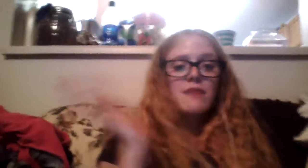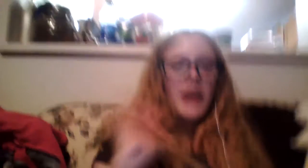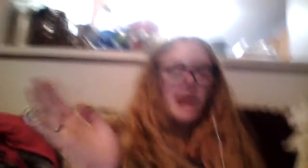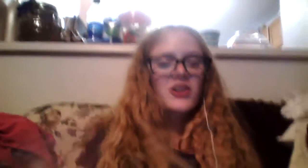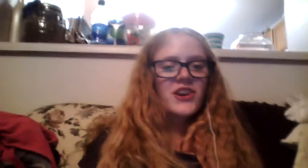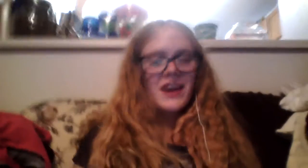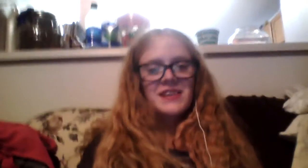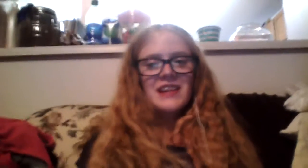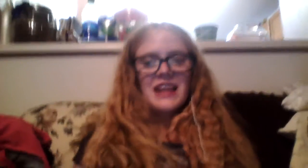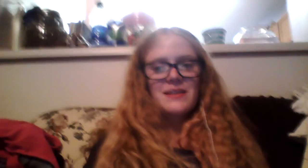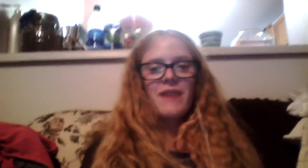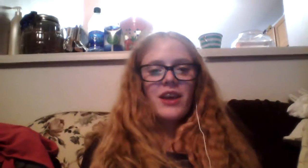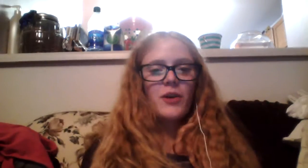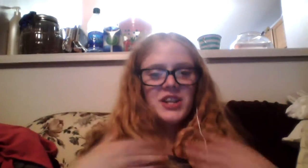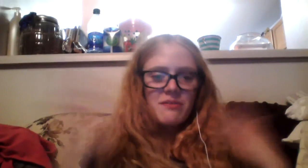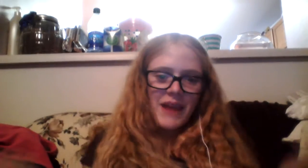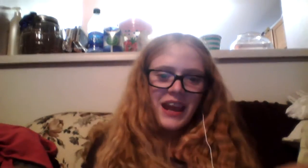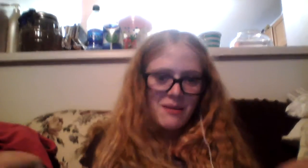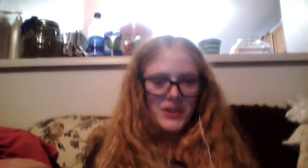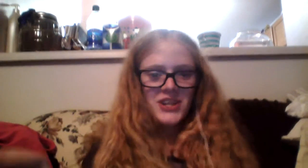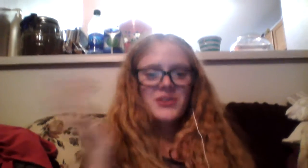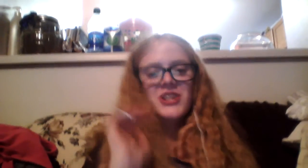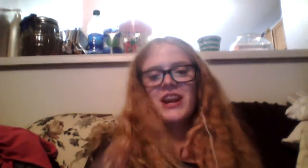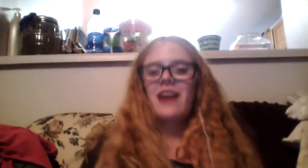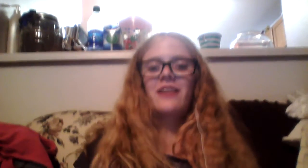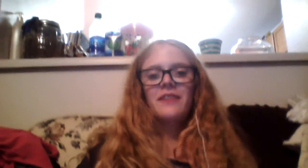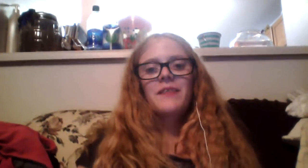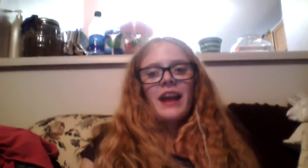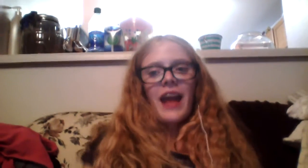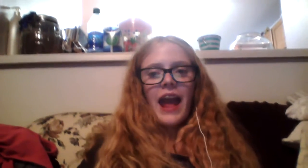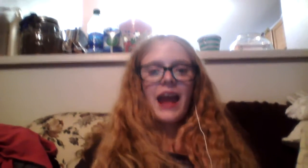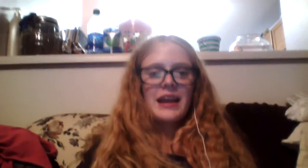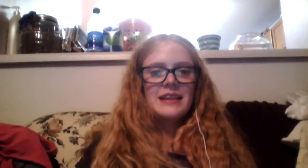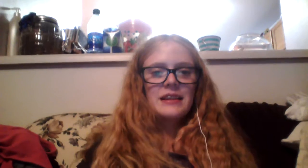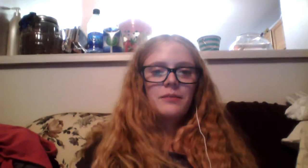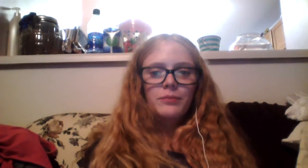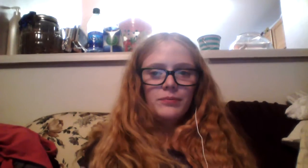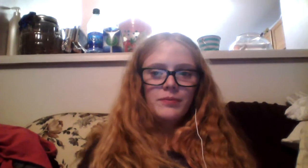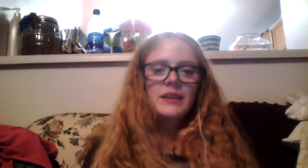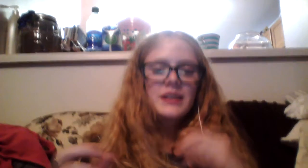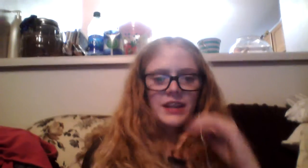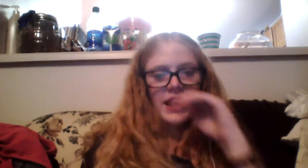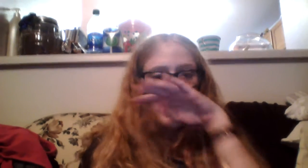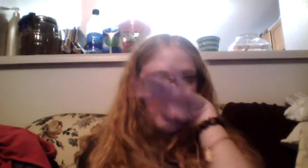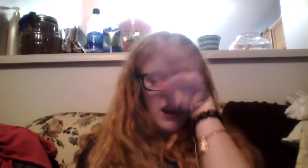Hey there, YouTubers! You're watching the Good Bishop's channel, and today